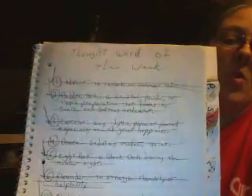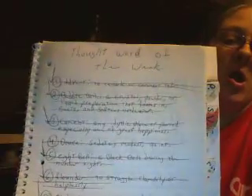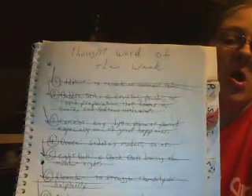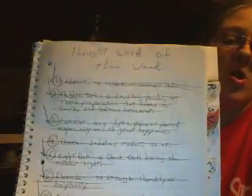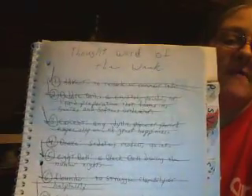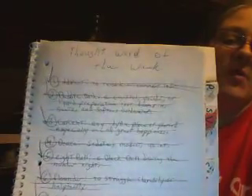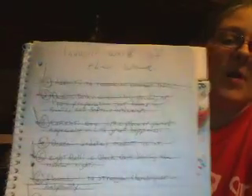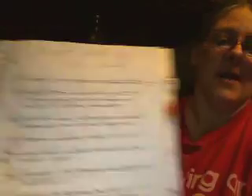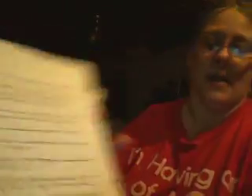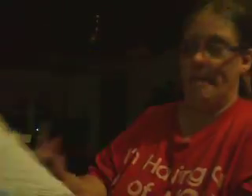Thought Word of the Week.